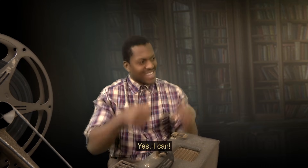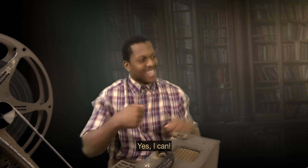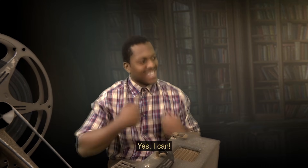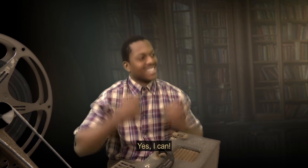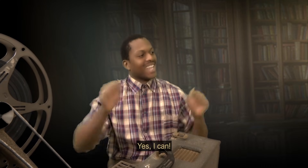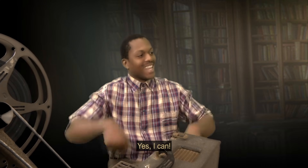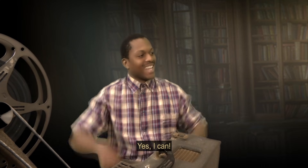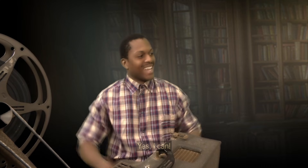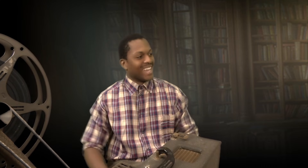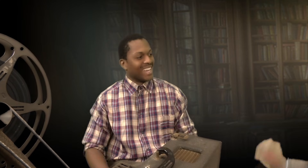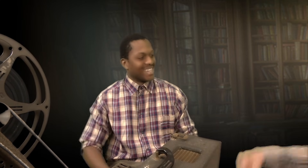Yes, I can.